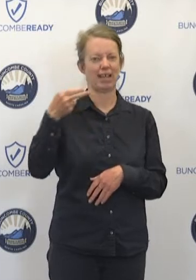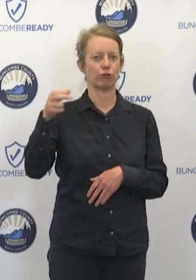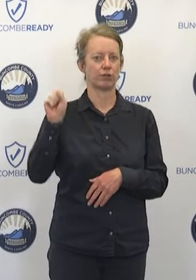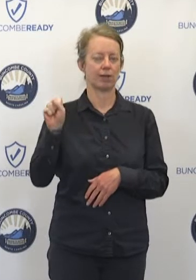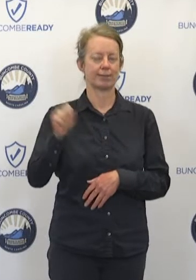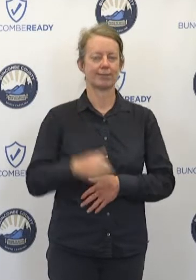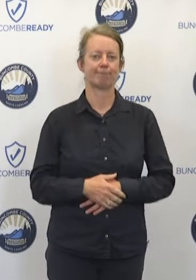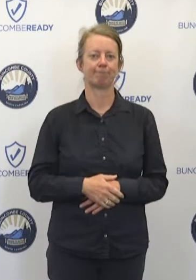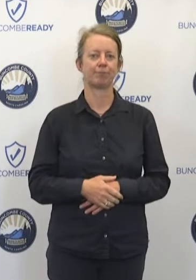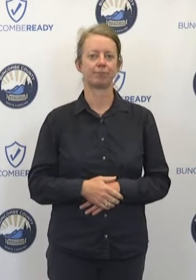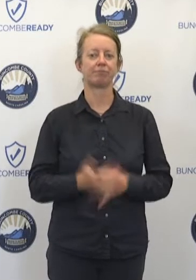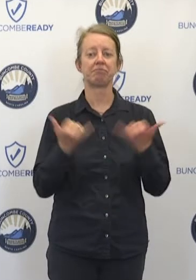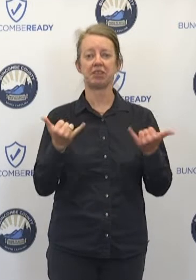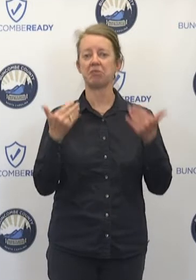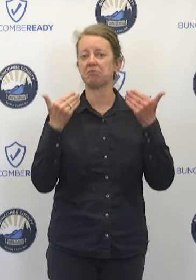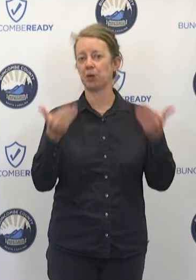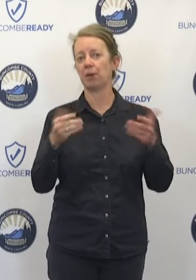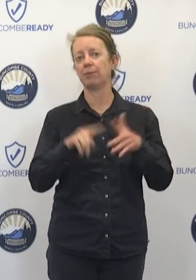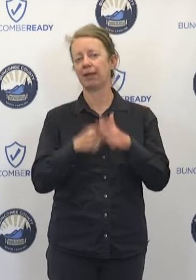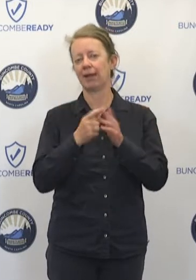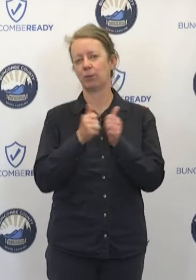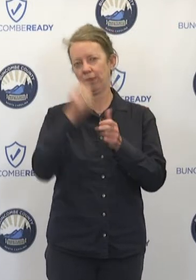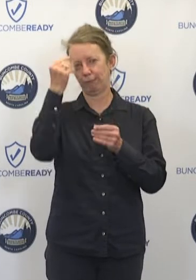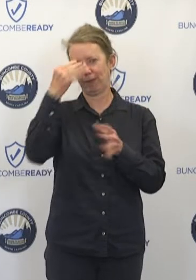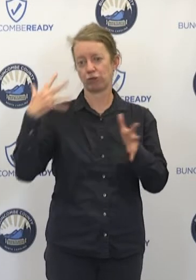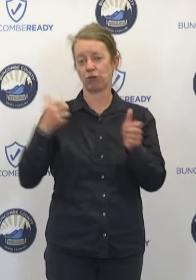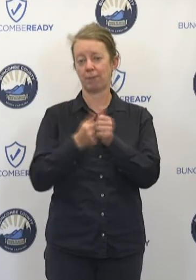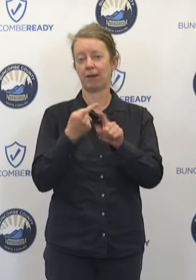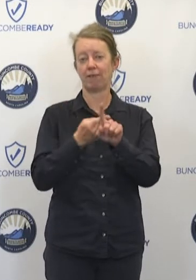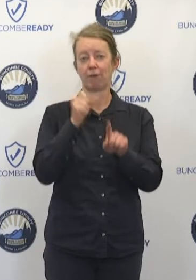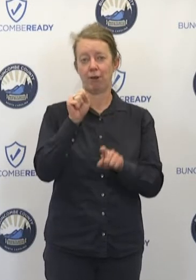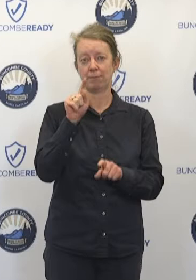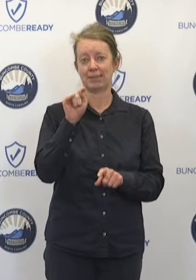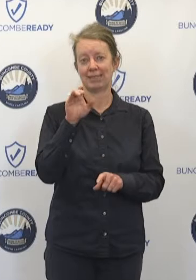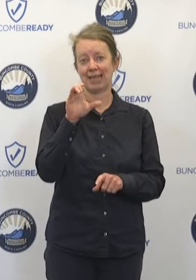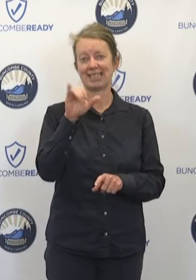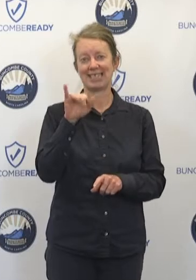BCHHS. Now let's go ahead and get started with an update from Stacy Saunders.